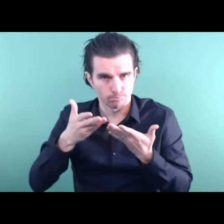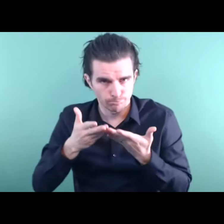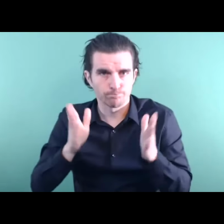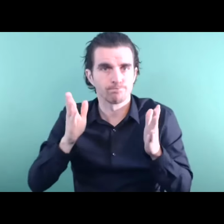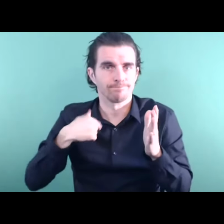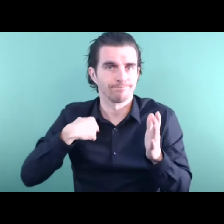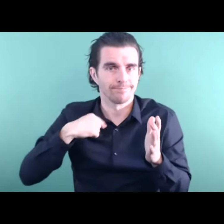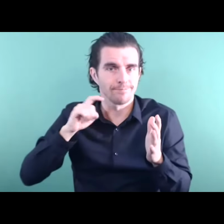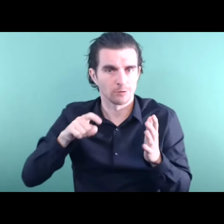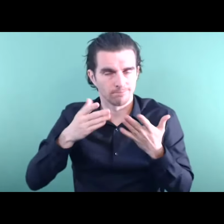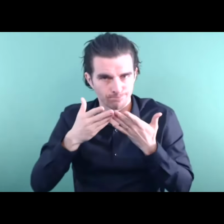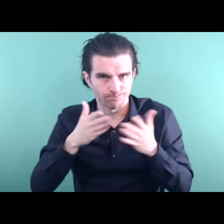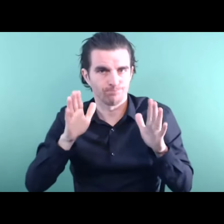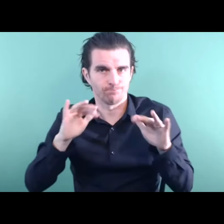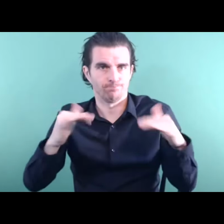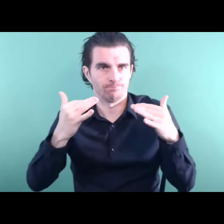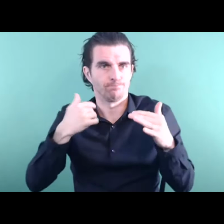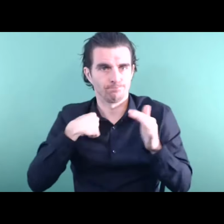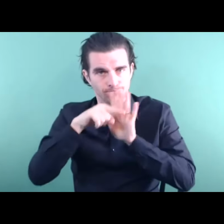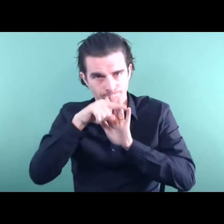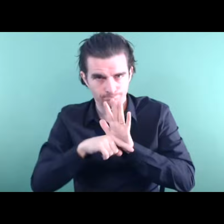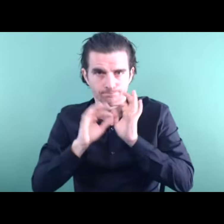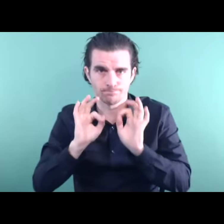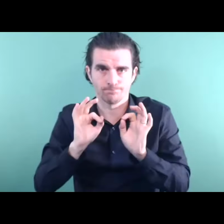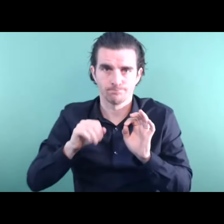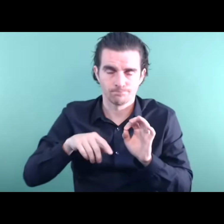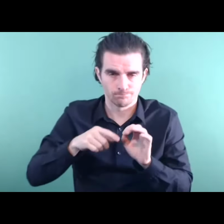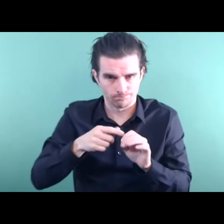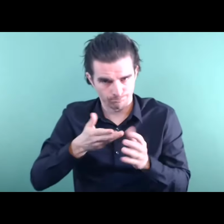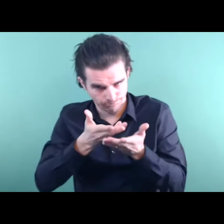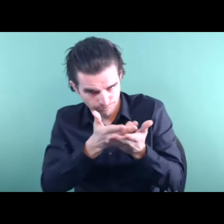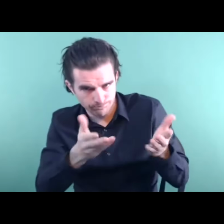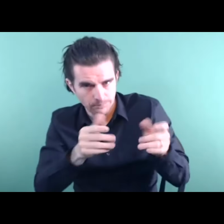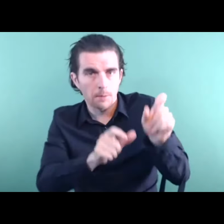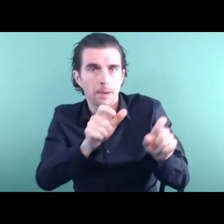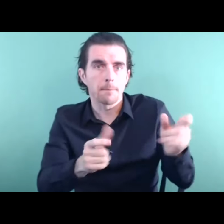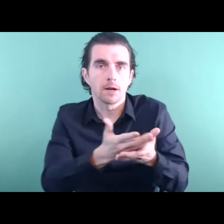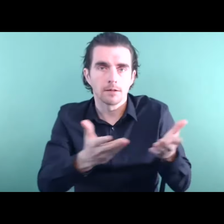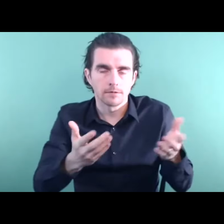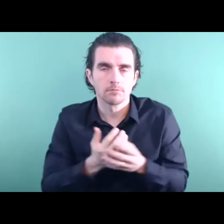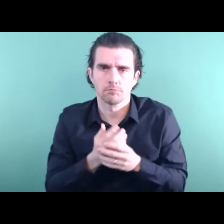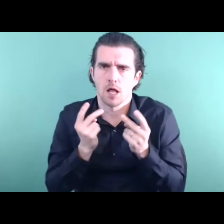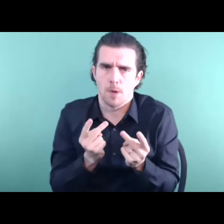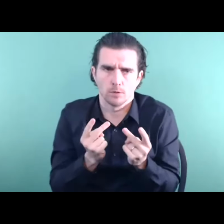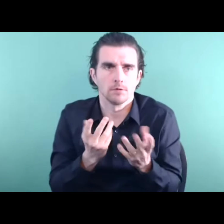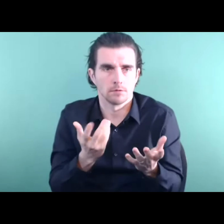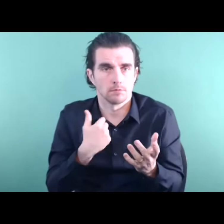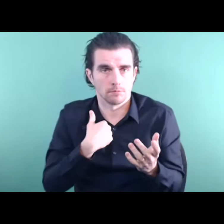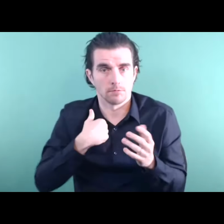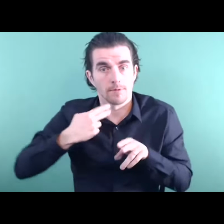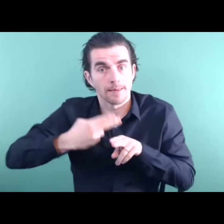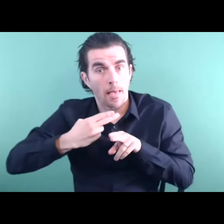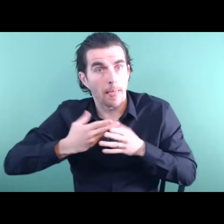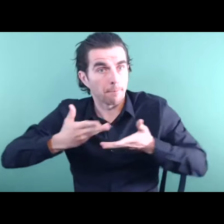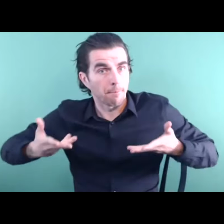In 2008, we have experienced major financial crisis. And in response to this crisis, Juncker Commission